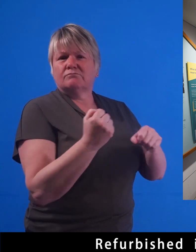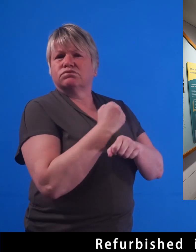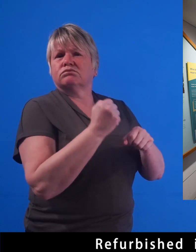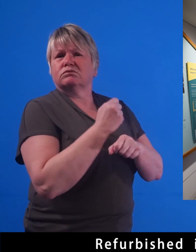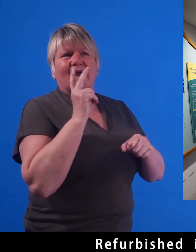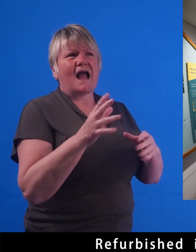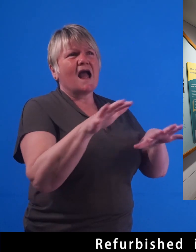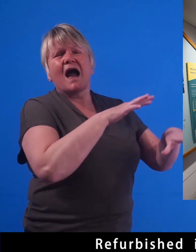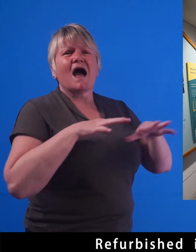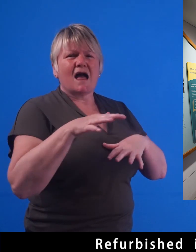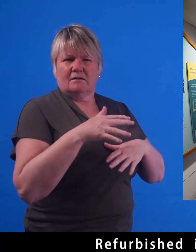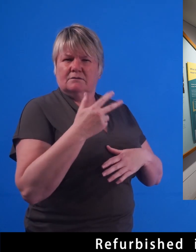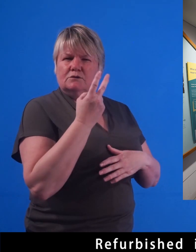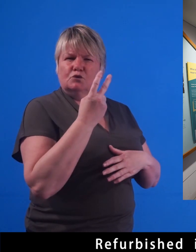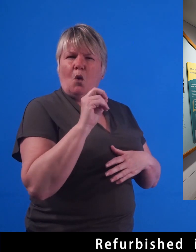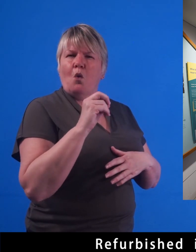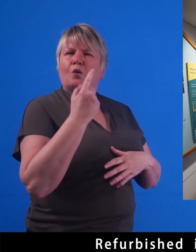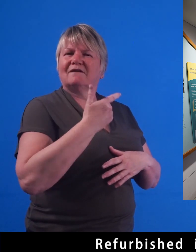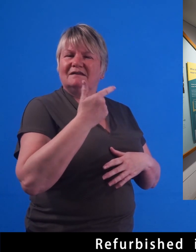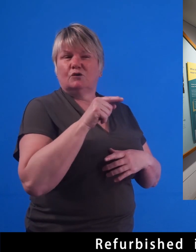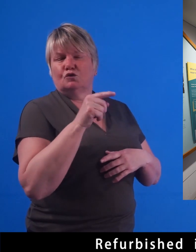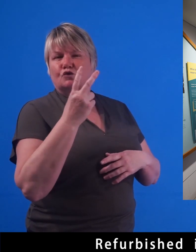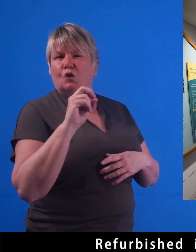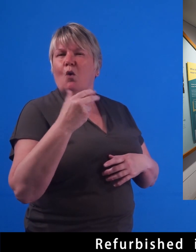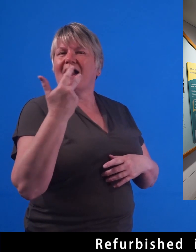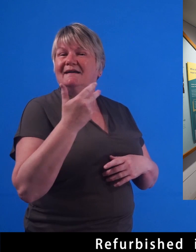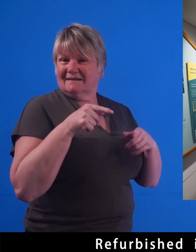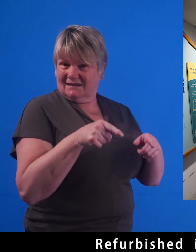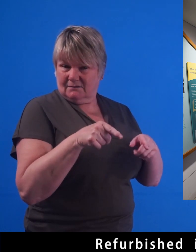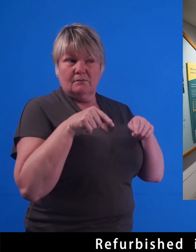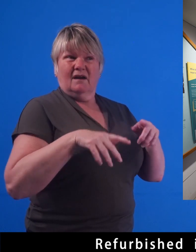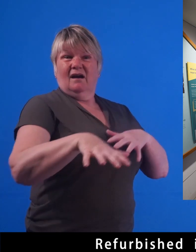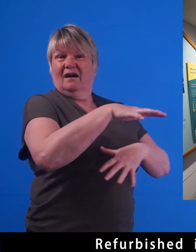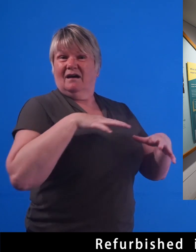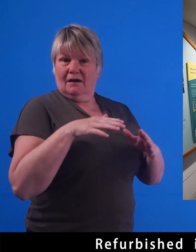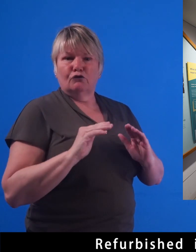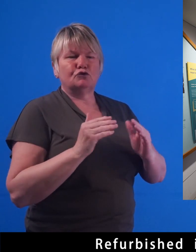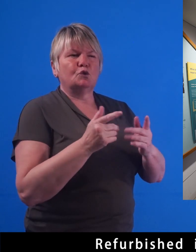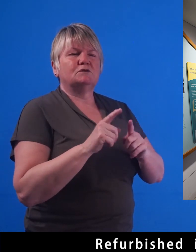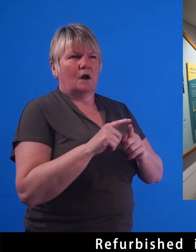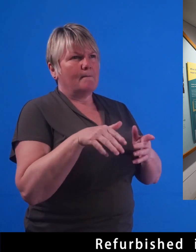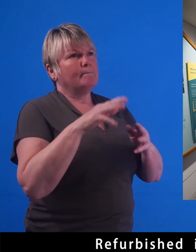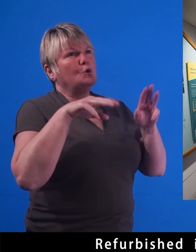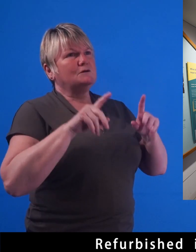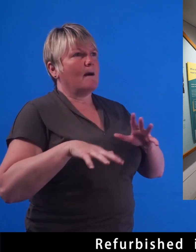Refurbished in 2017 to 18, this gallery introduces the scope of the museum,